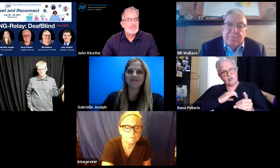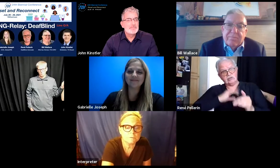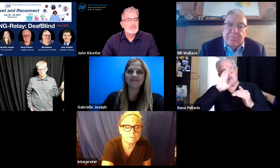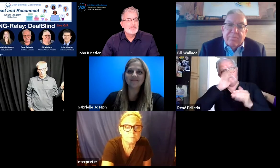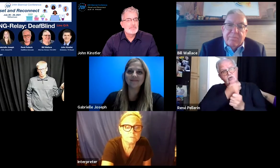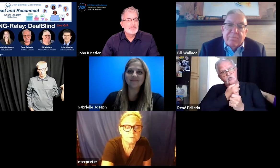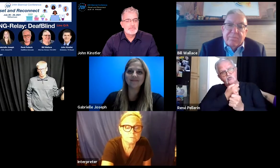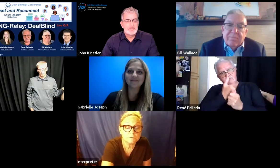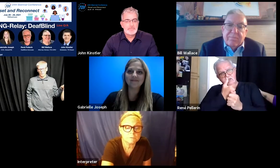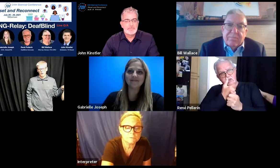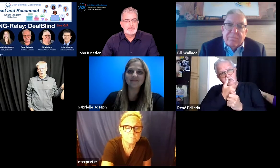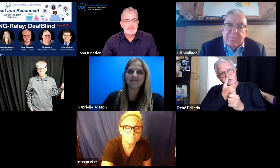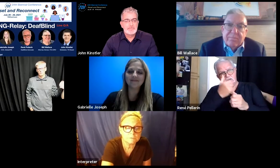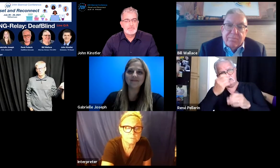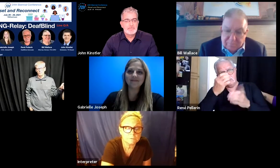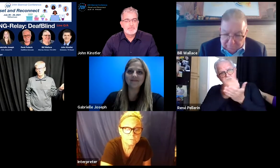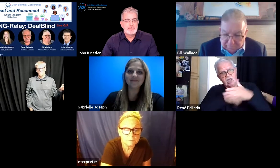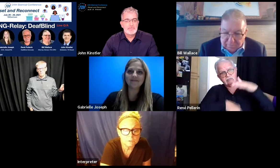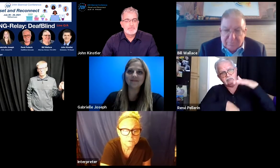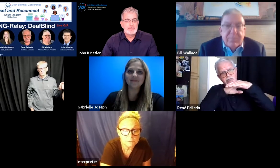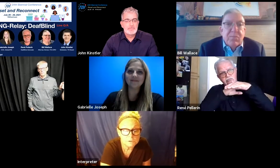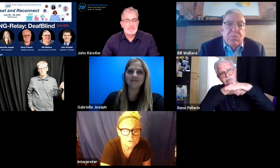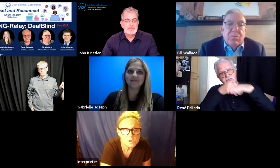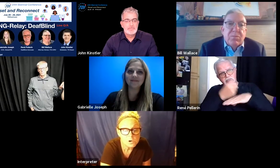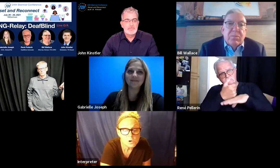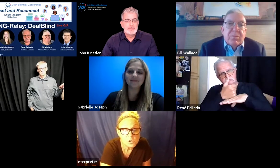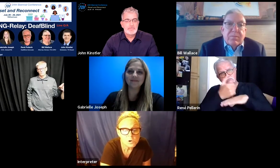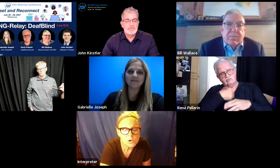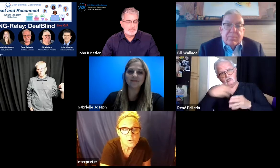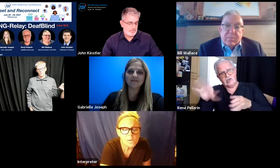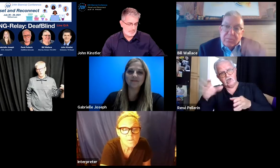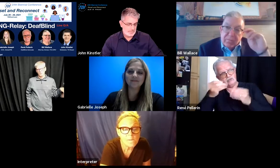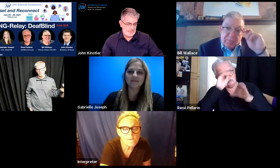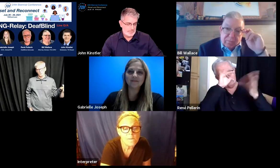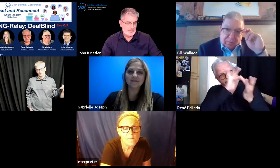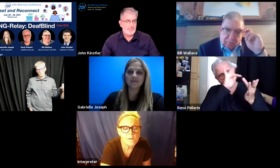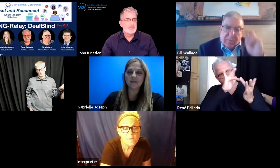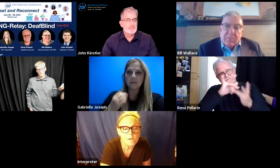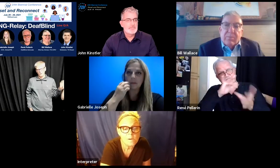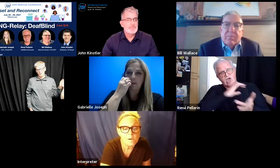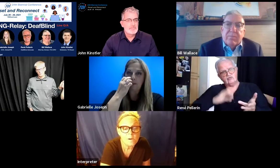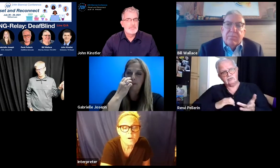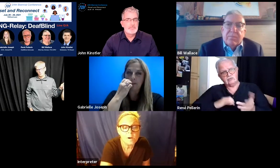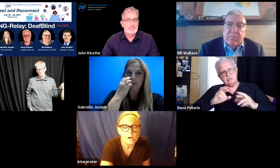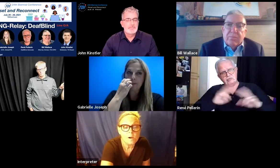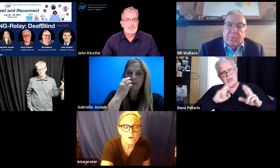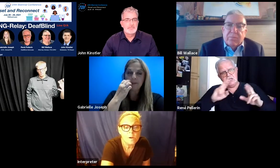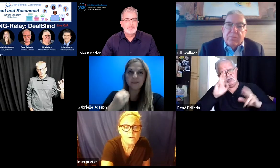so now what my hope is that Congress will eliminate the cap on